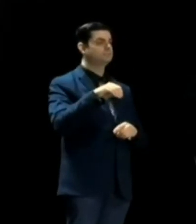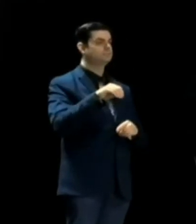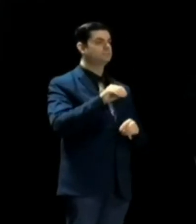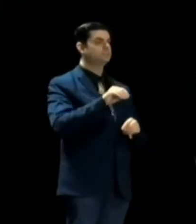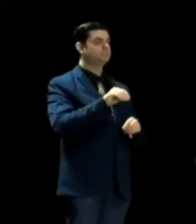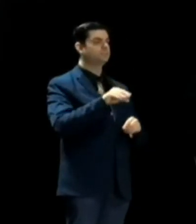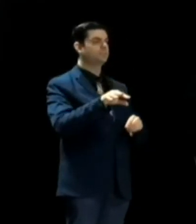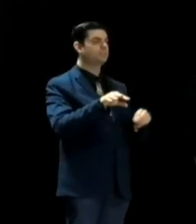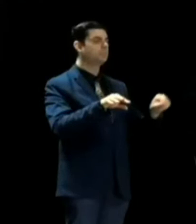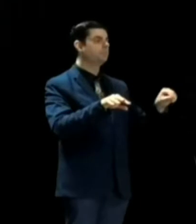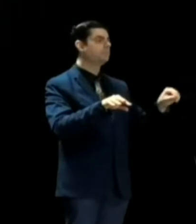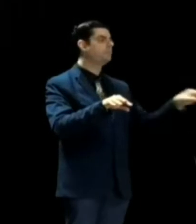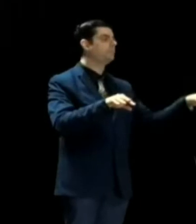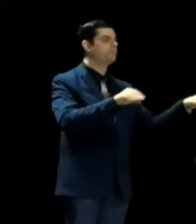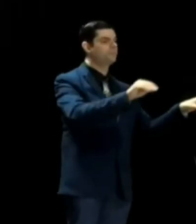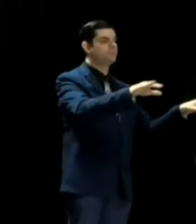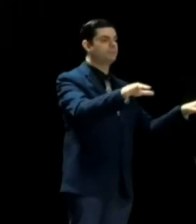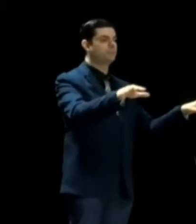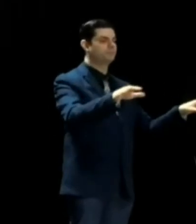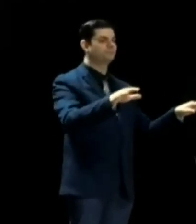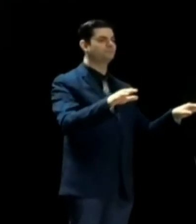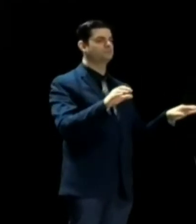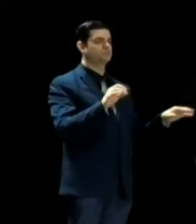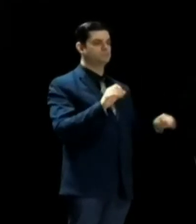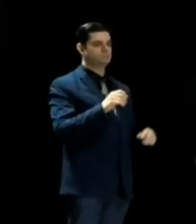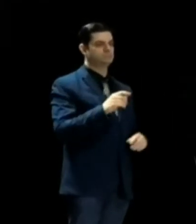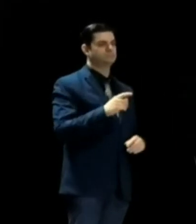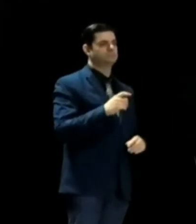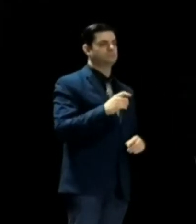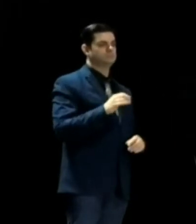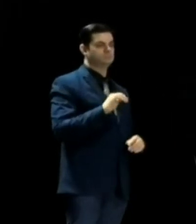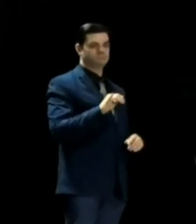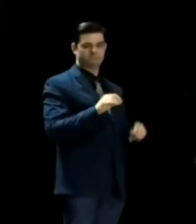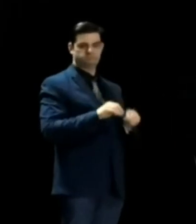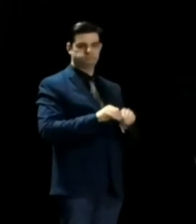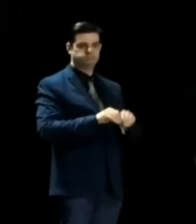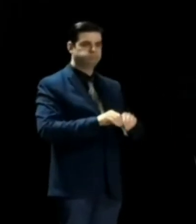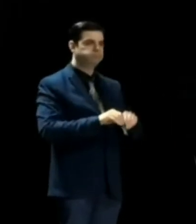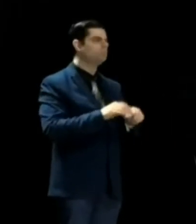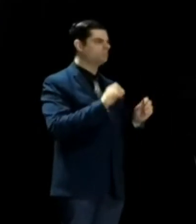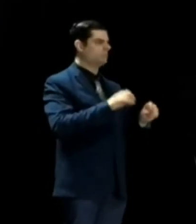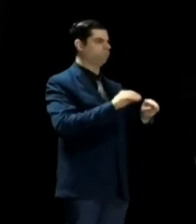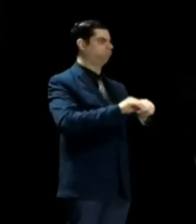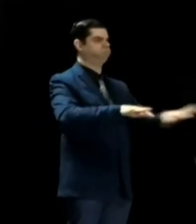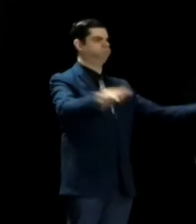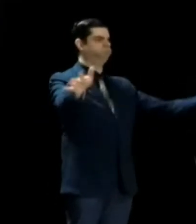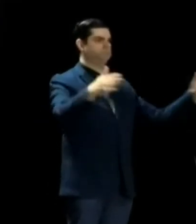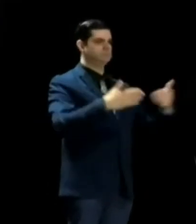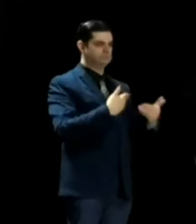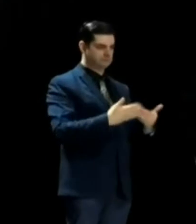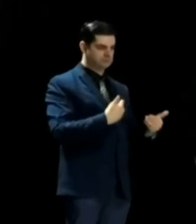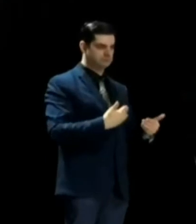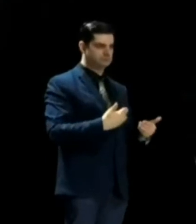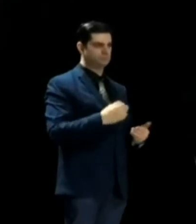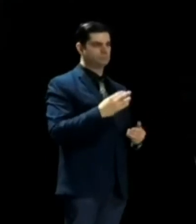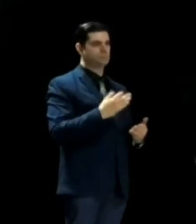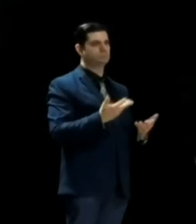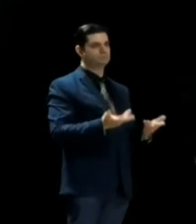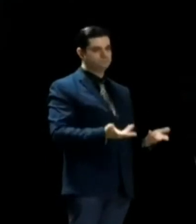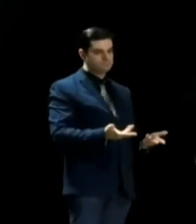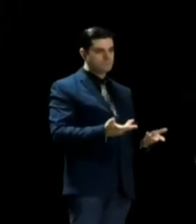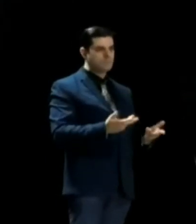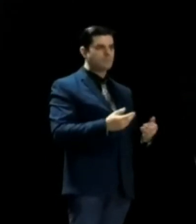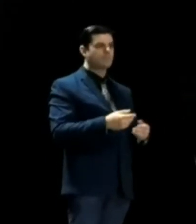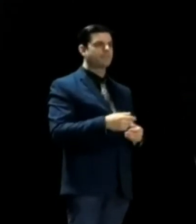where the randomness of the spread is not there. And via affiliated